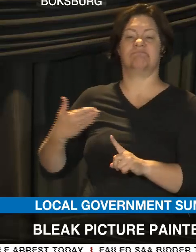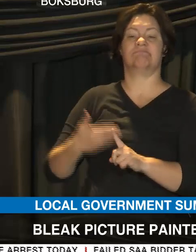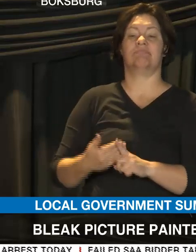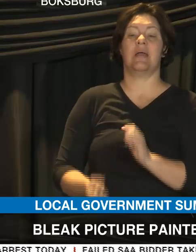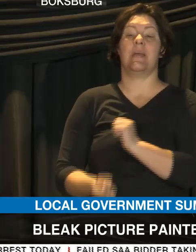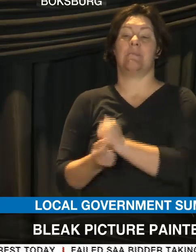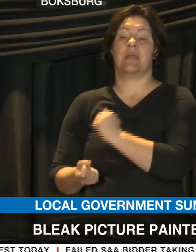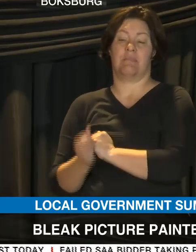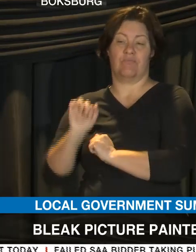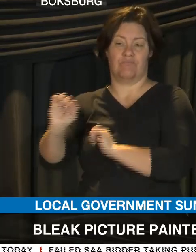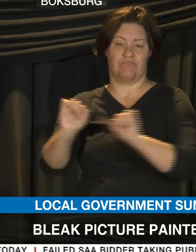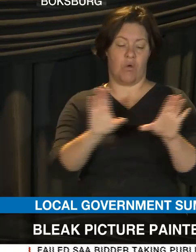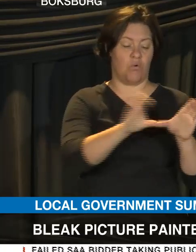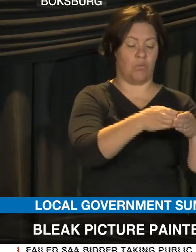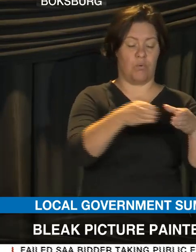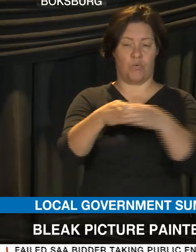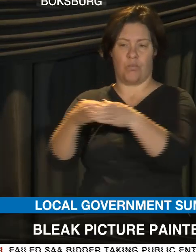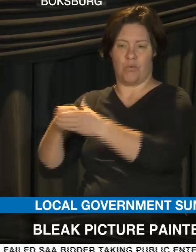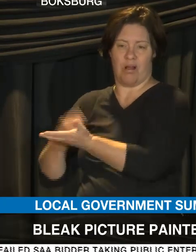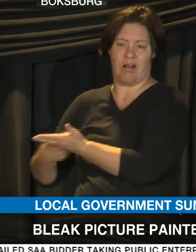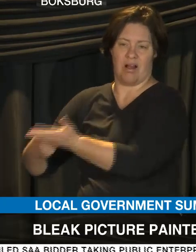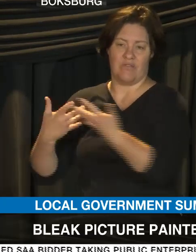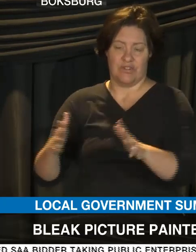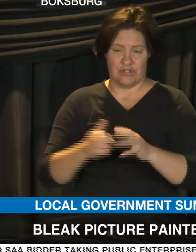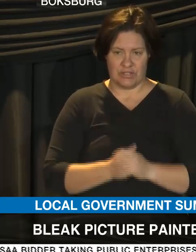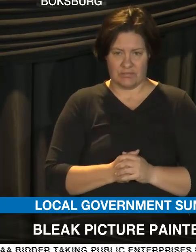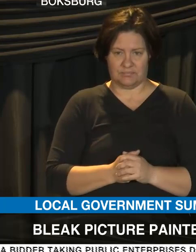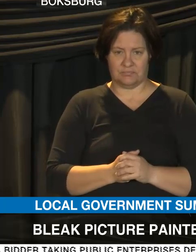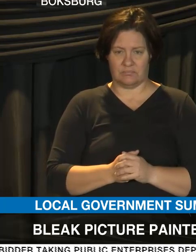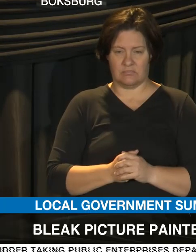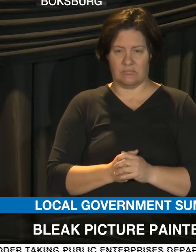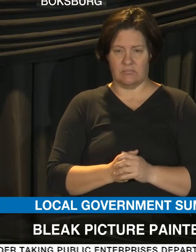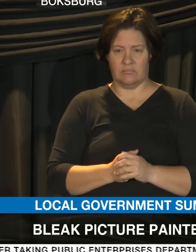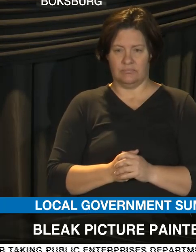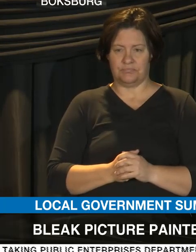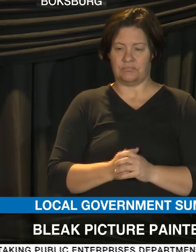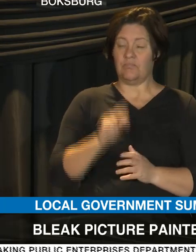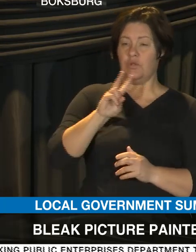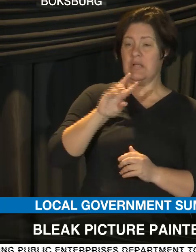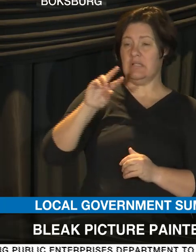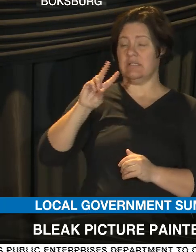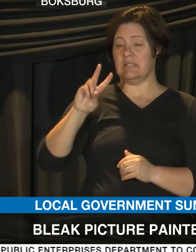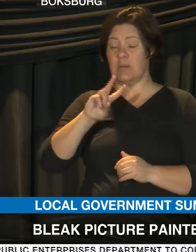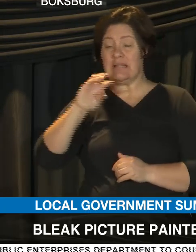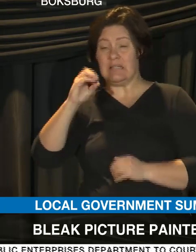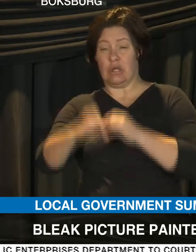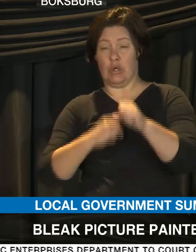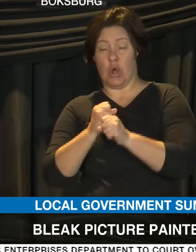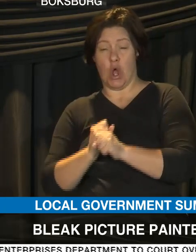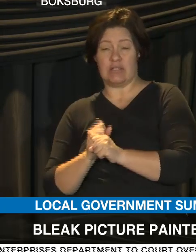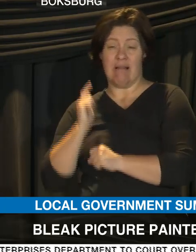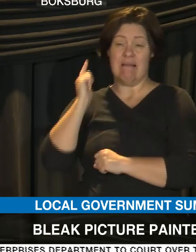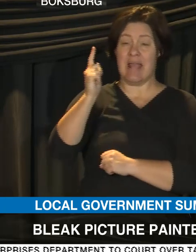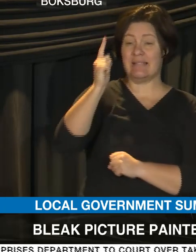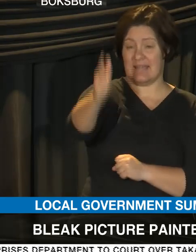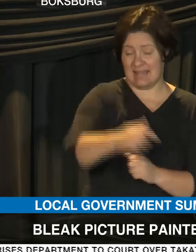in your commissions. And after more than 2 decades of democratic local government and nearly